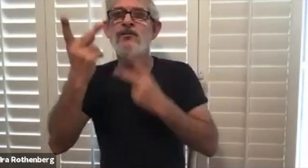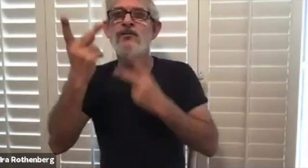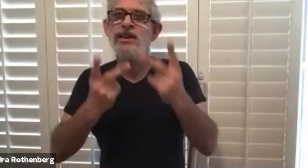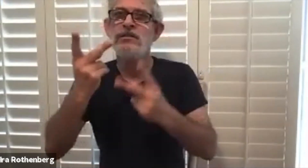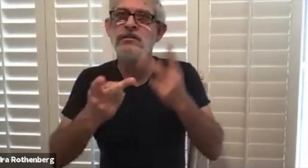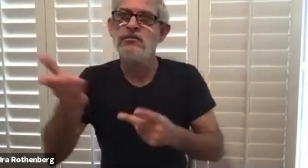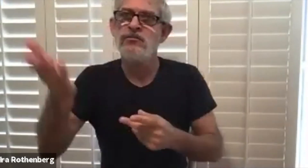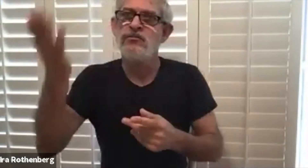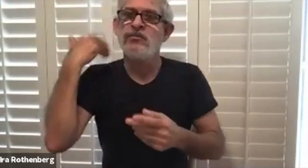until